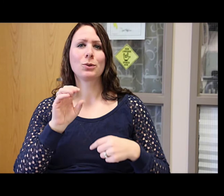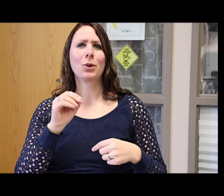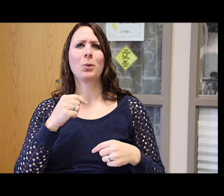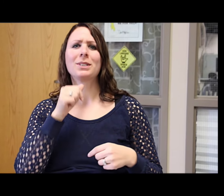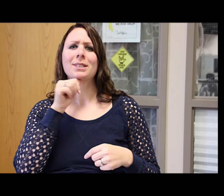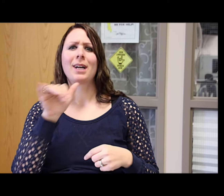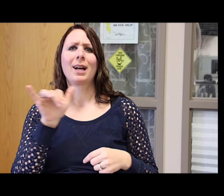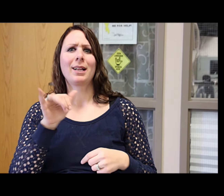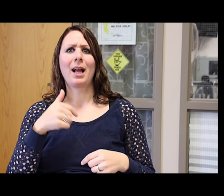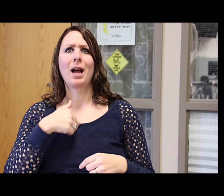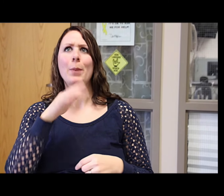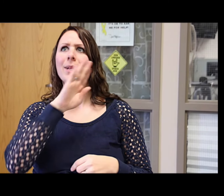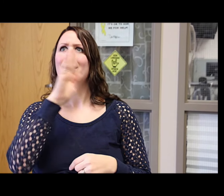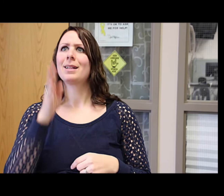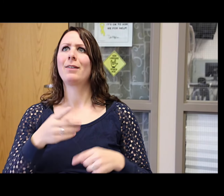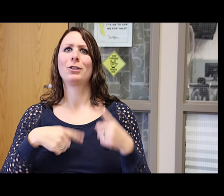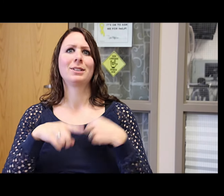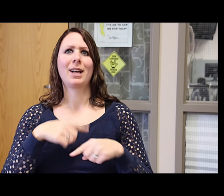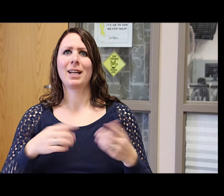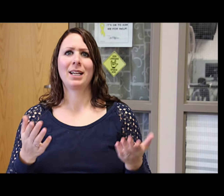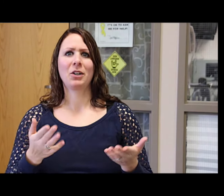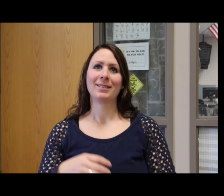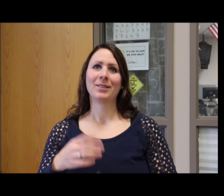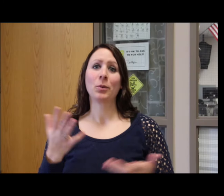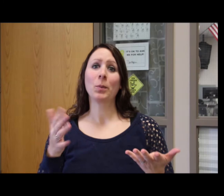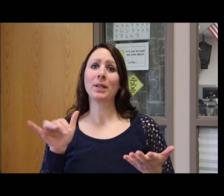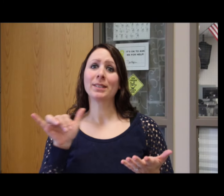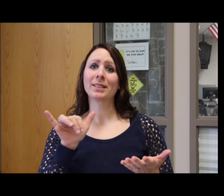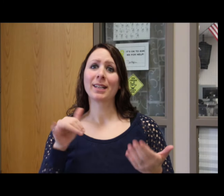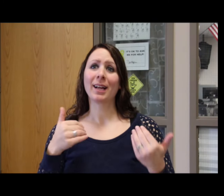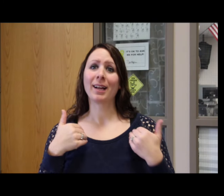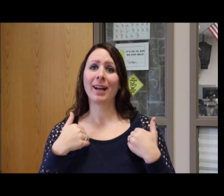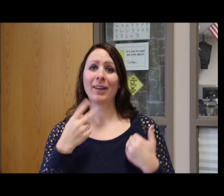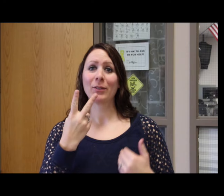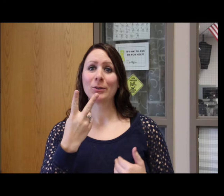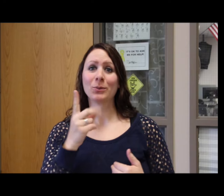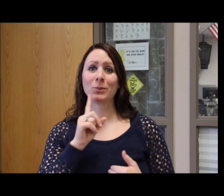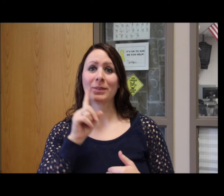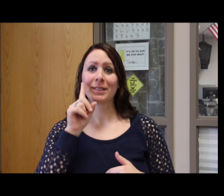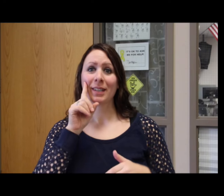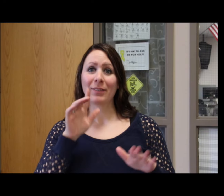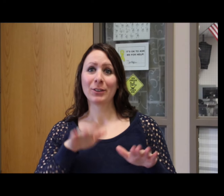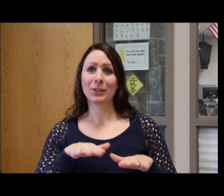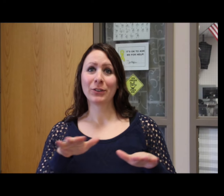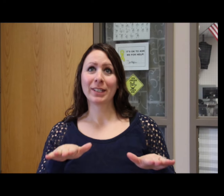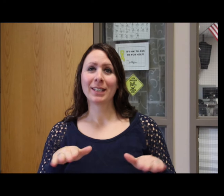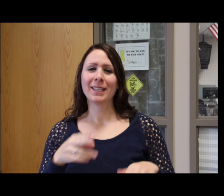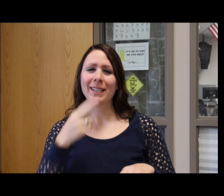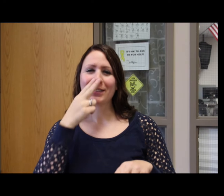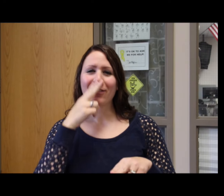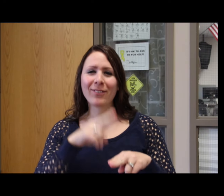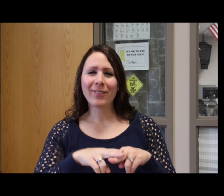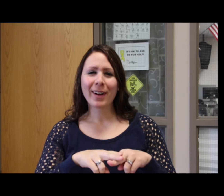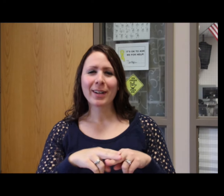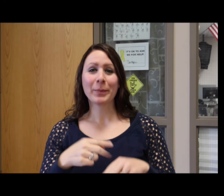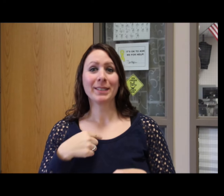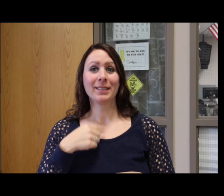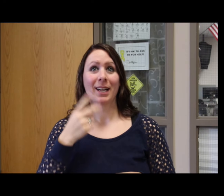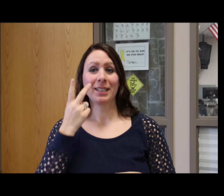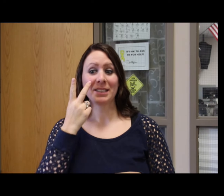it's not like I'm never signing here. What is it like to have two hearing children and being deaf? It's fun.